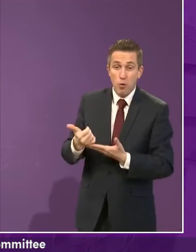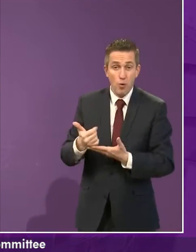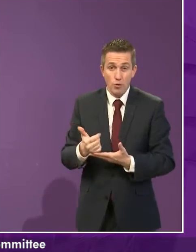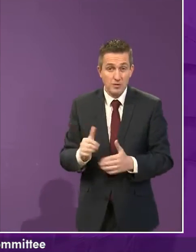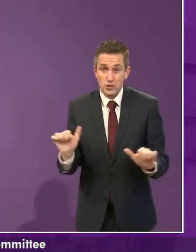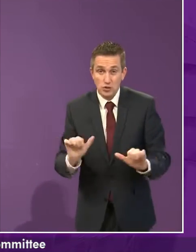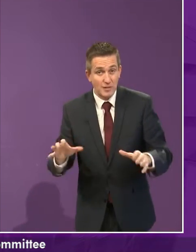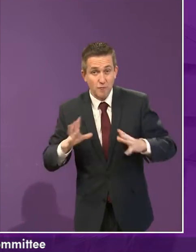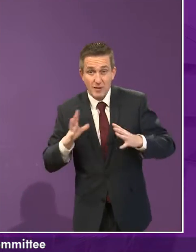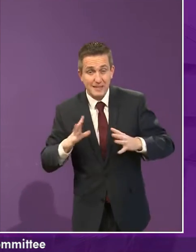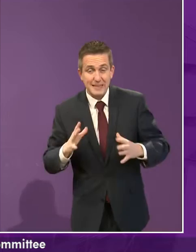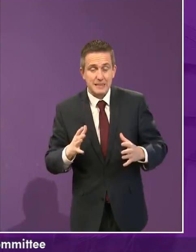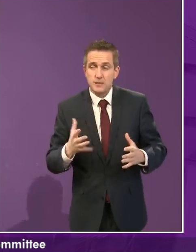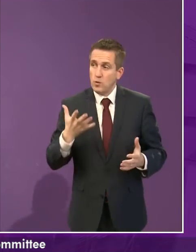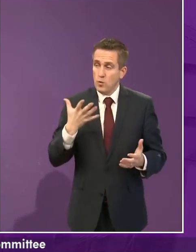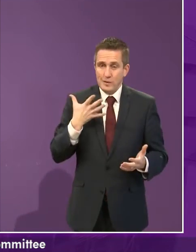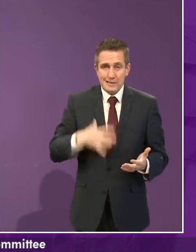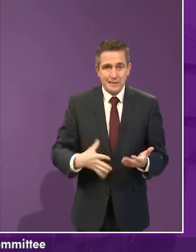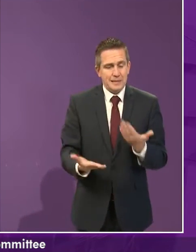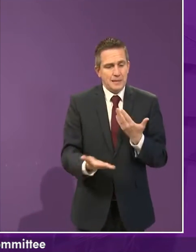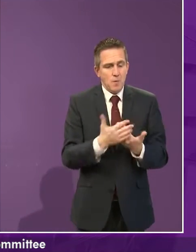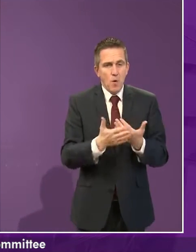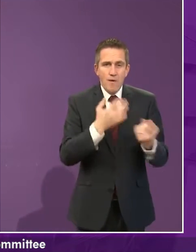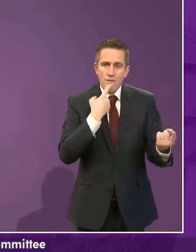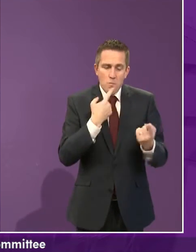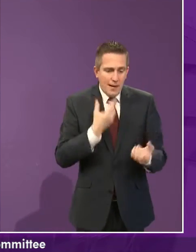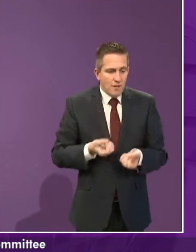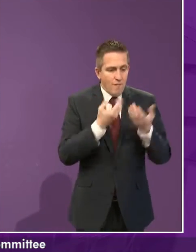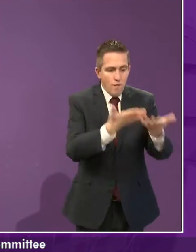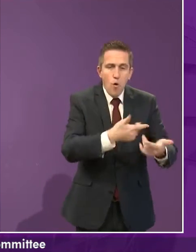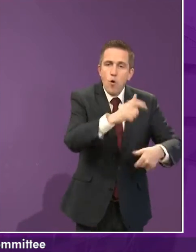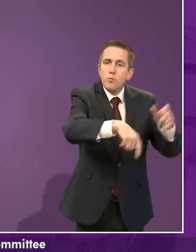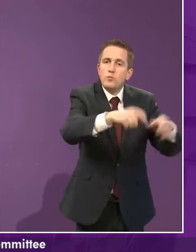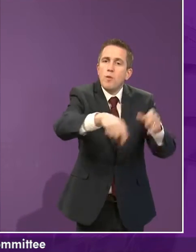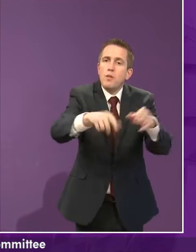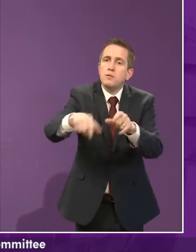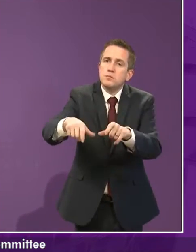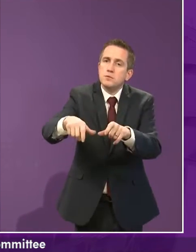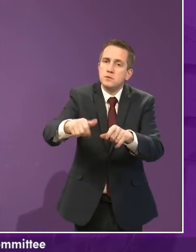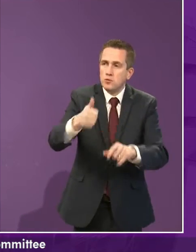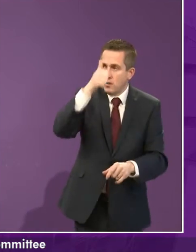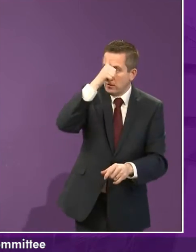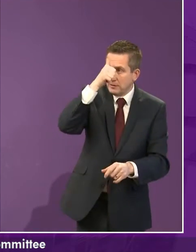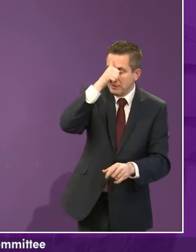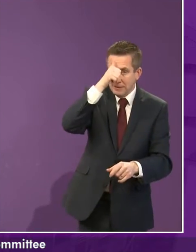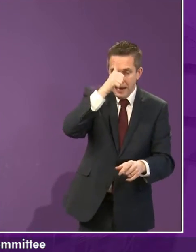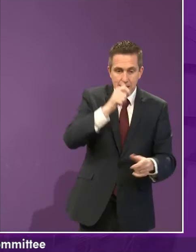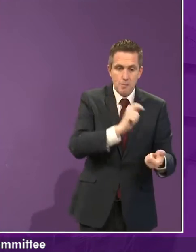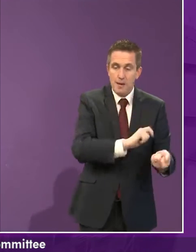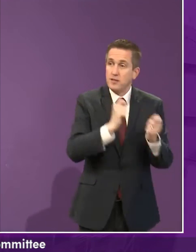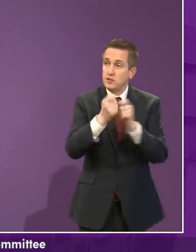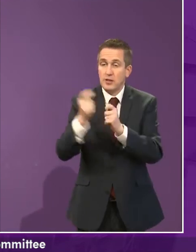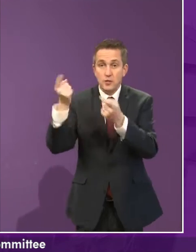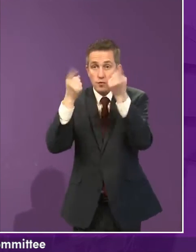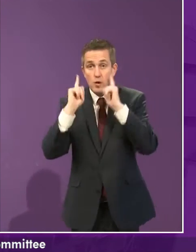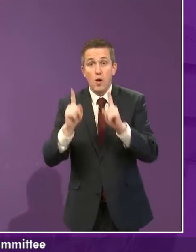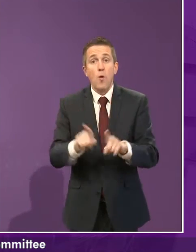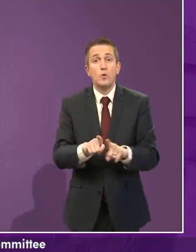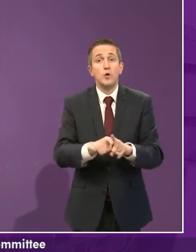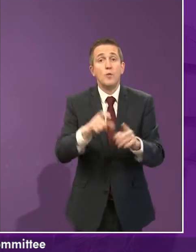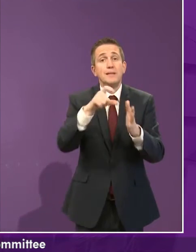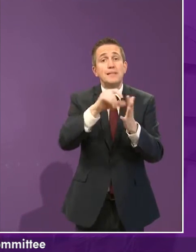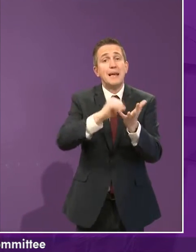think there's a free flow of information that passes forward. And I think that would need to be looked at, and the same with the DSA in terms of the